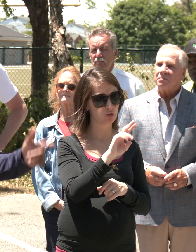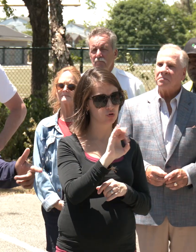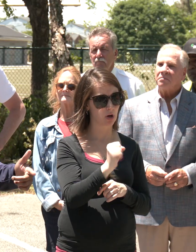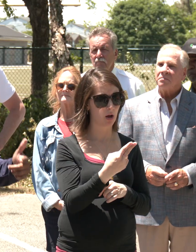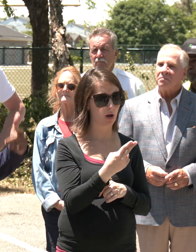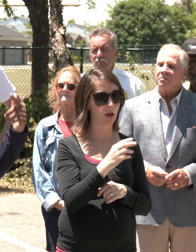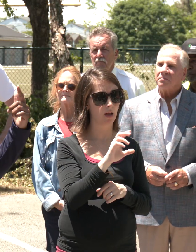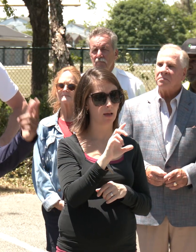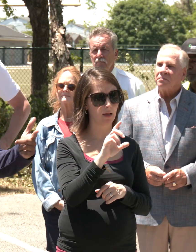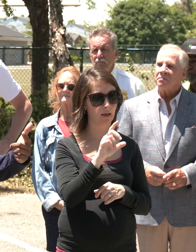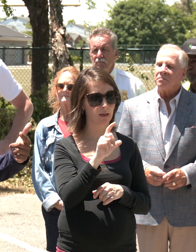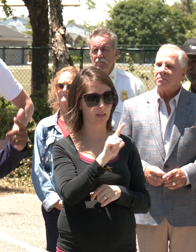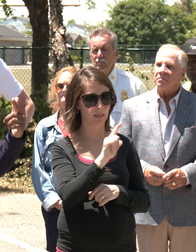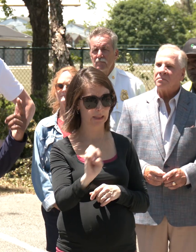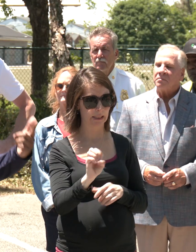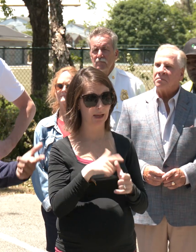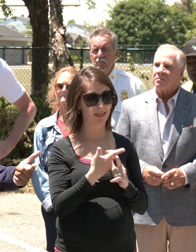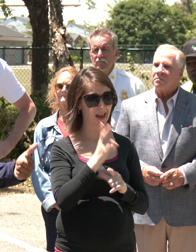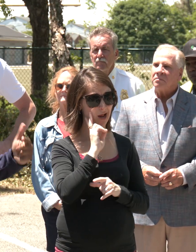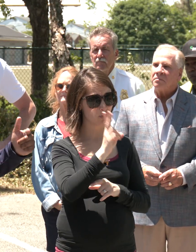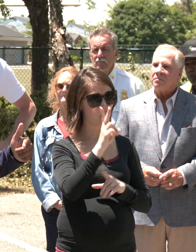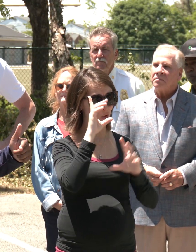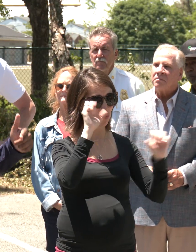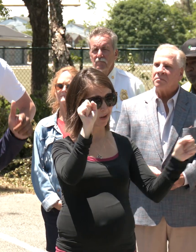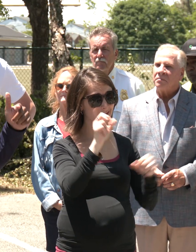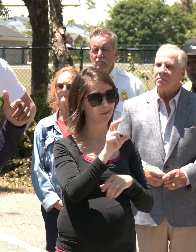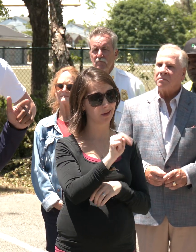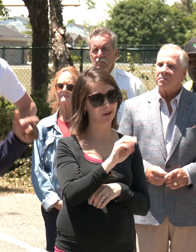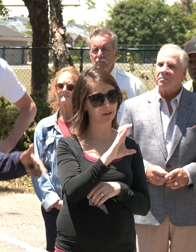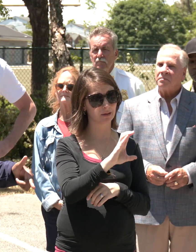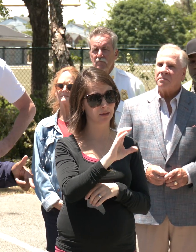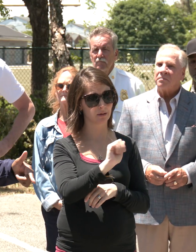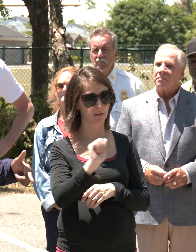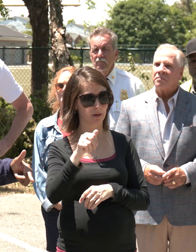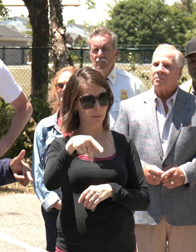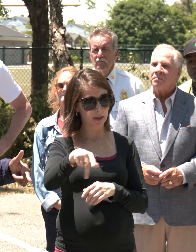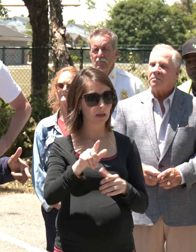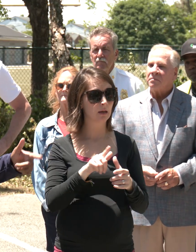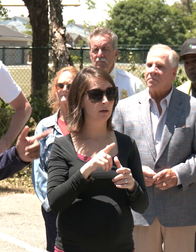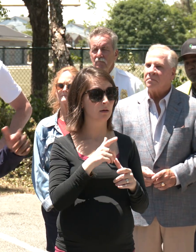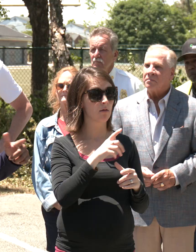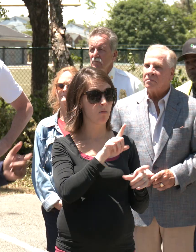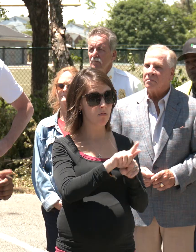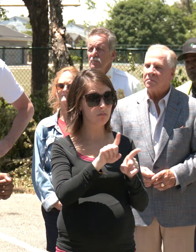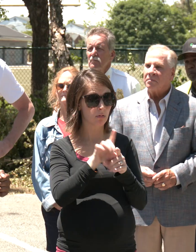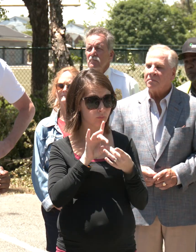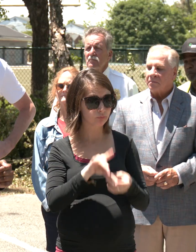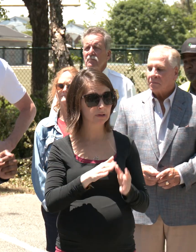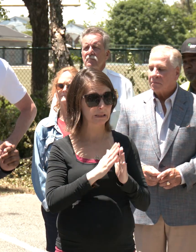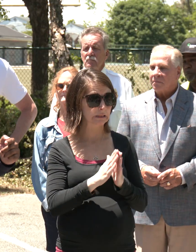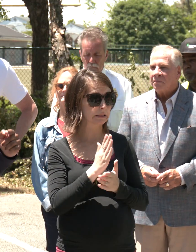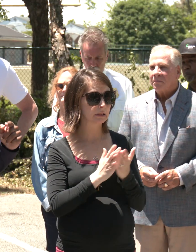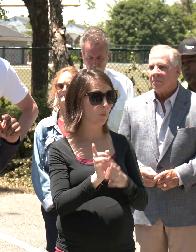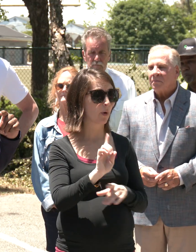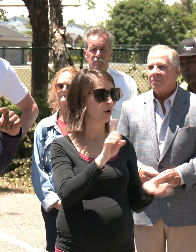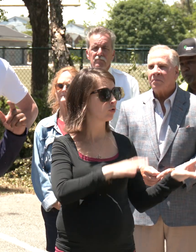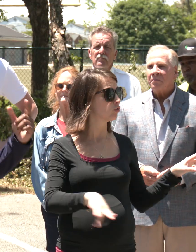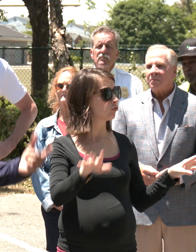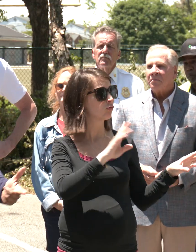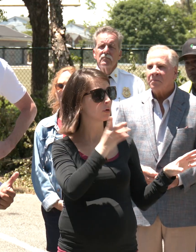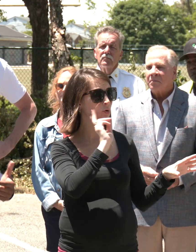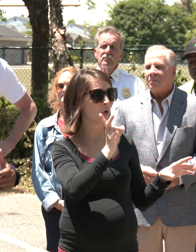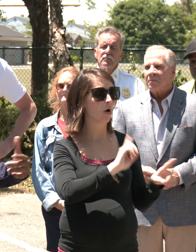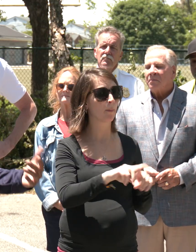know at some point I saw the president of the NAACP, the city, somewhere around here,